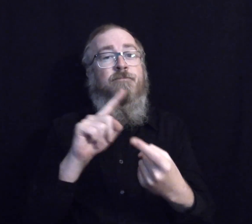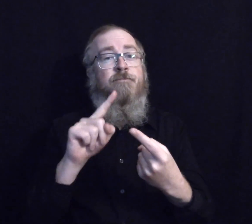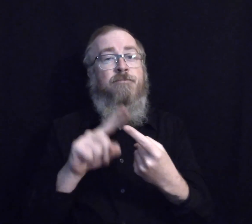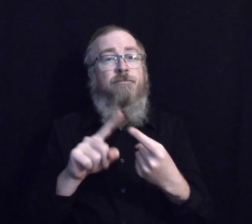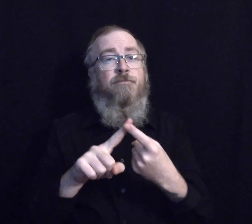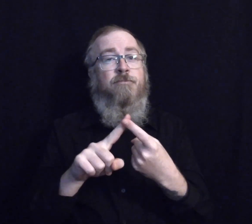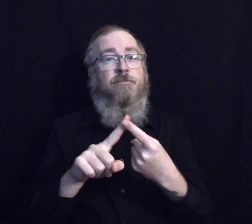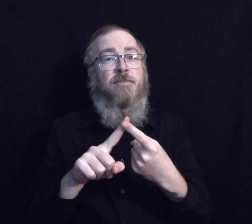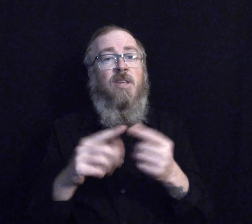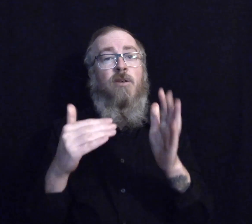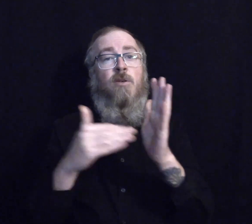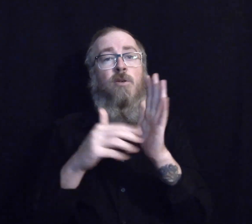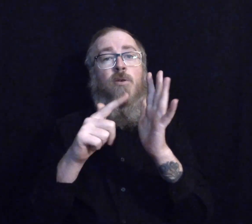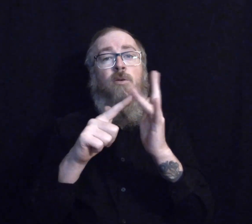community includes Zoom Text,